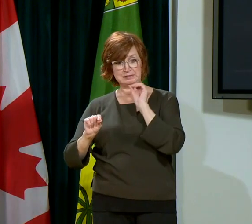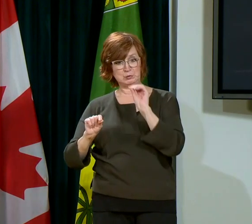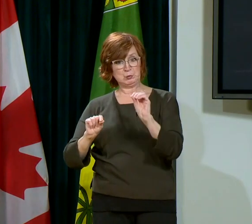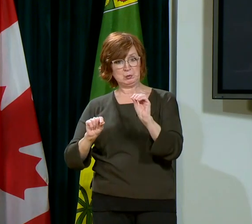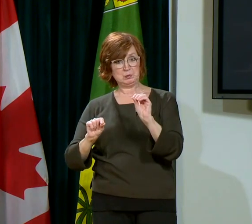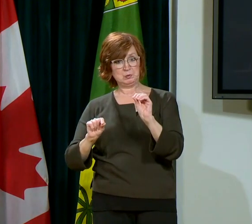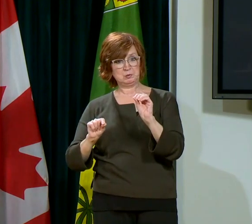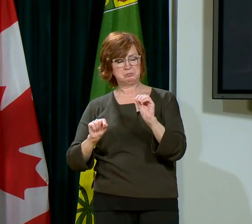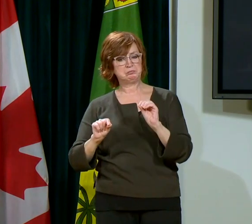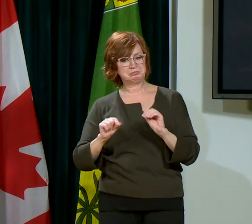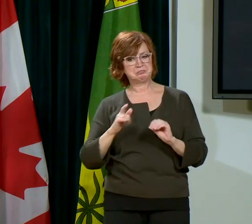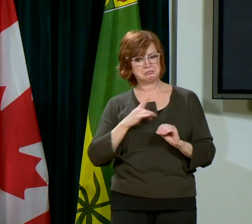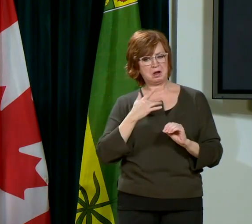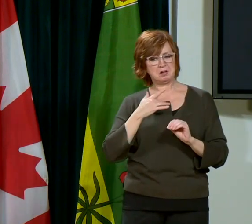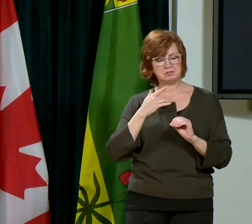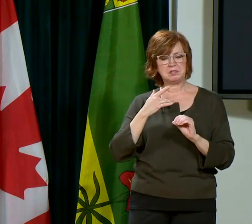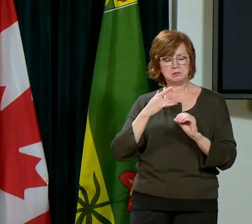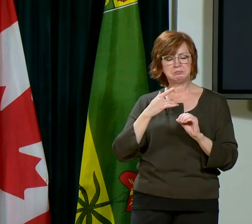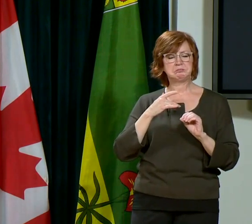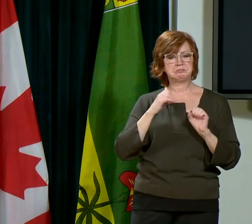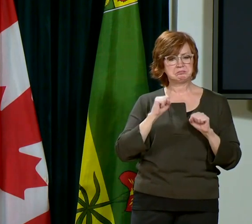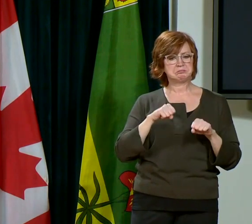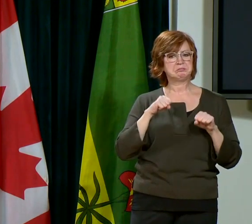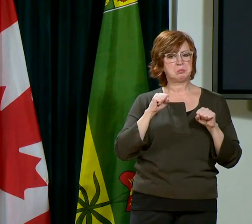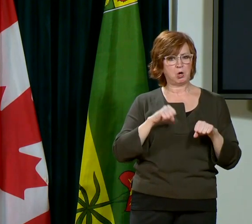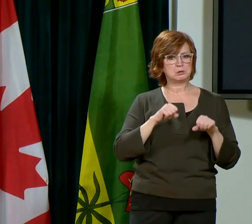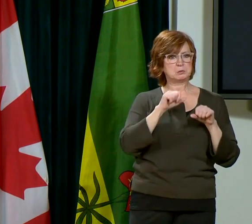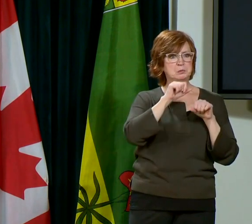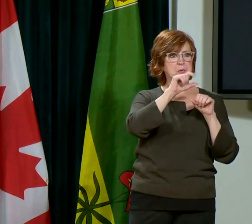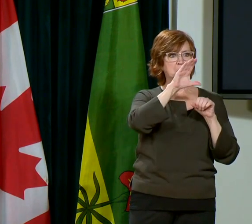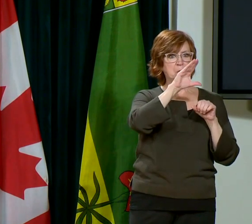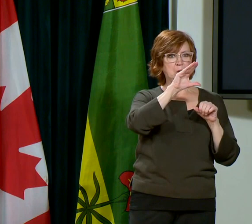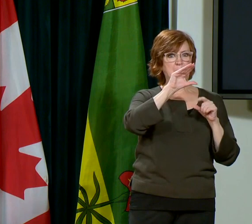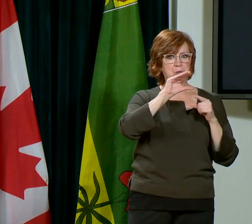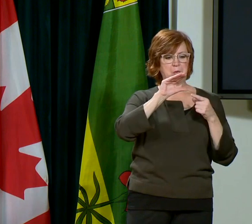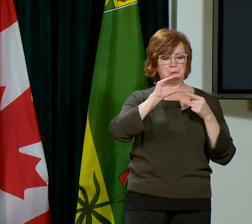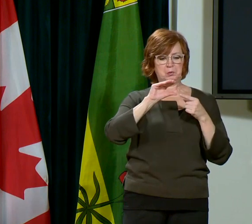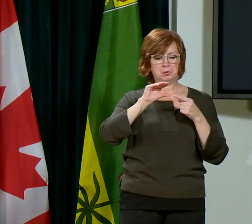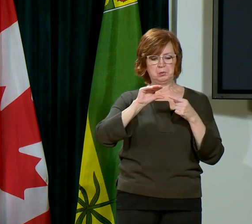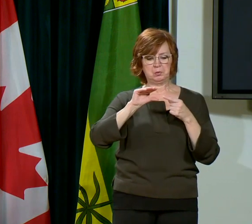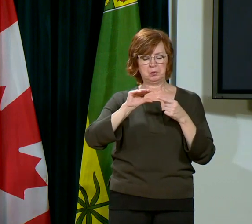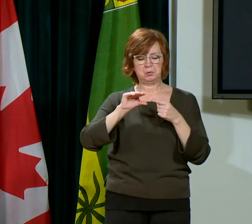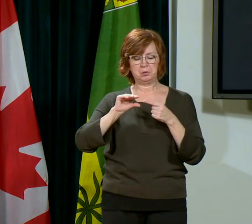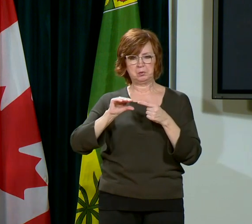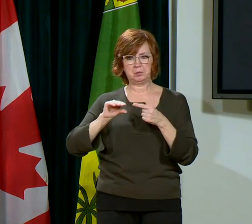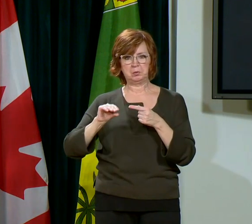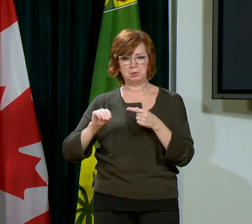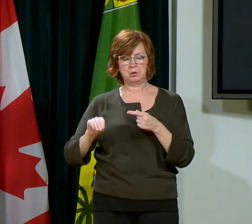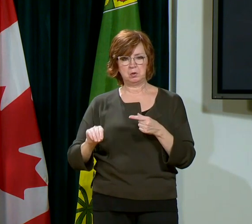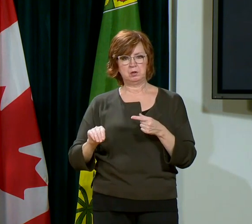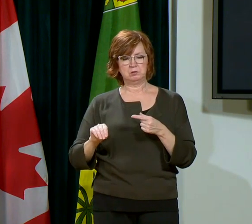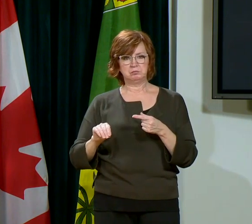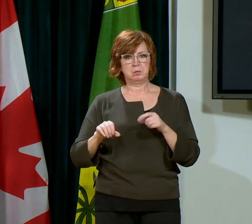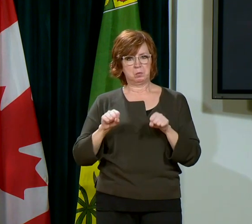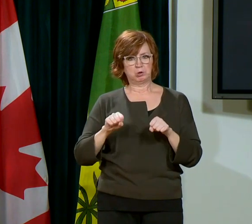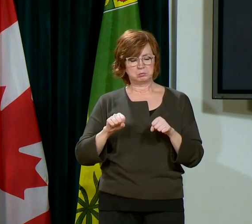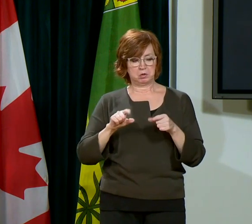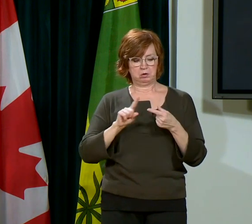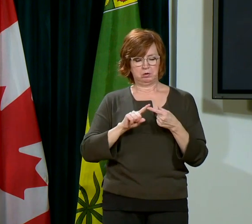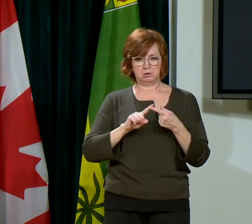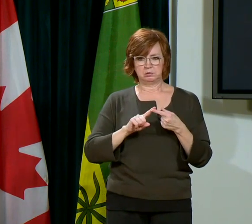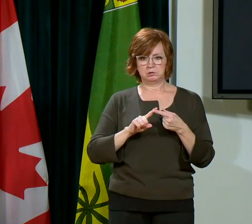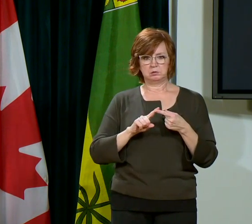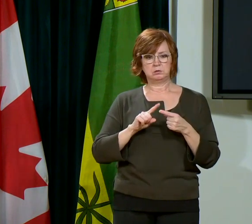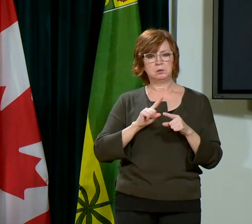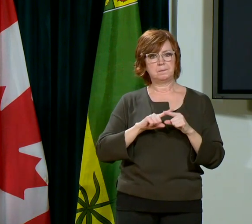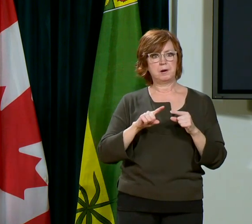curve suggests that yes, for the time being, we are able to actually extinguish the outbreak. Where does that get us to?